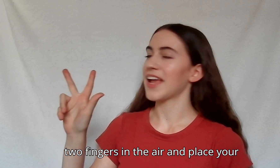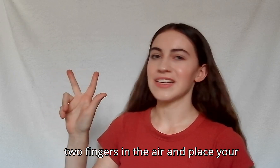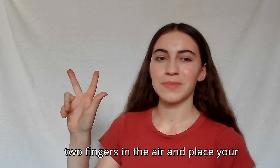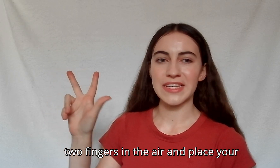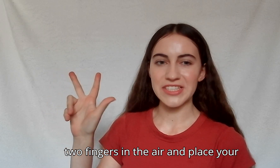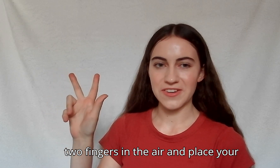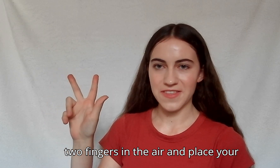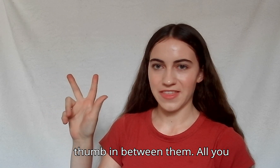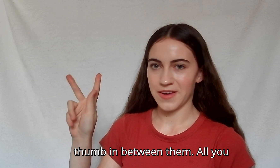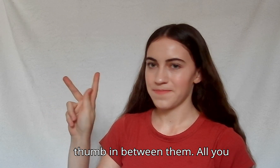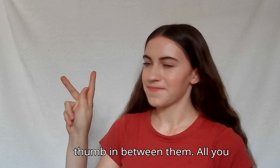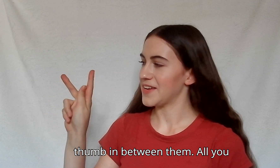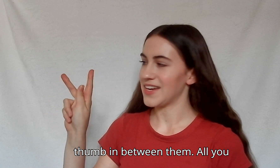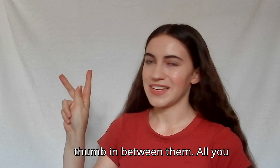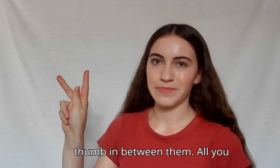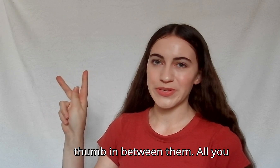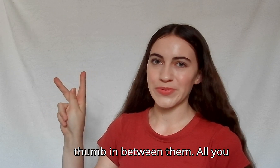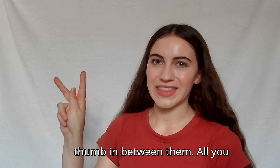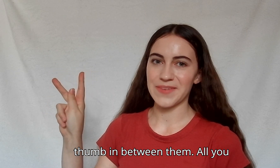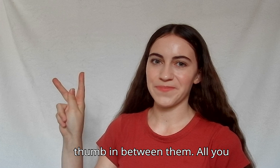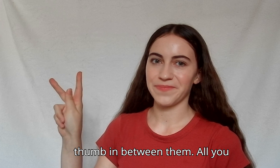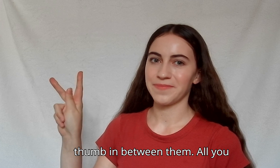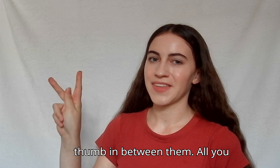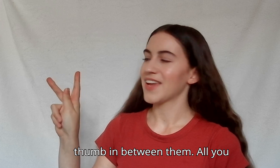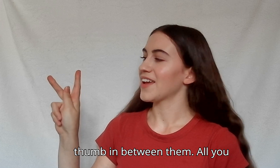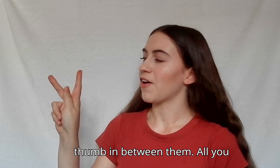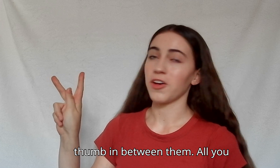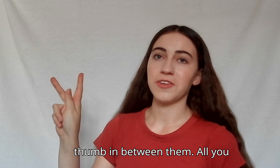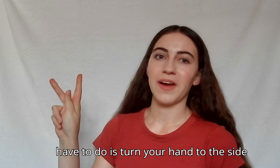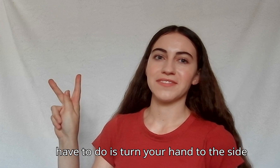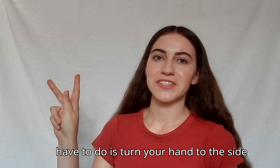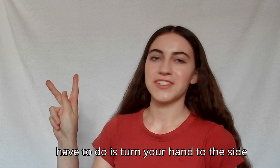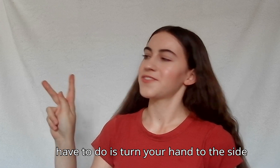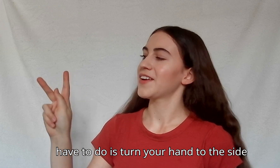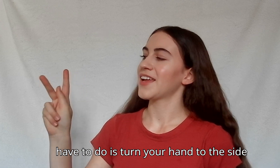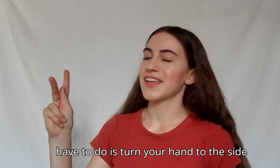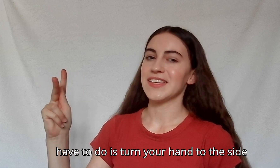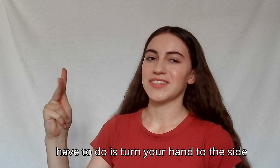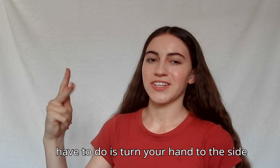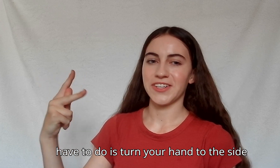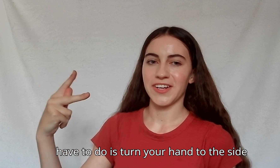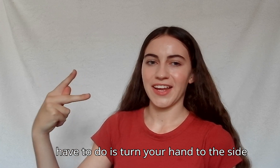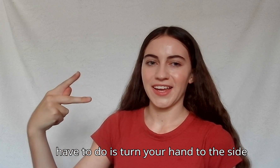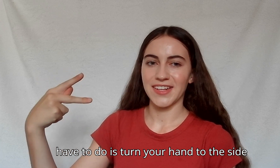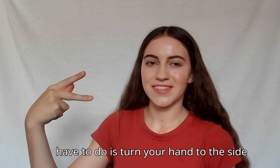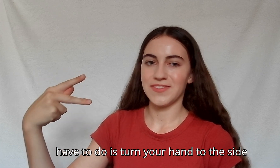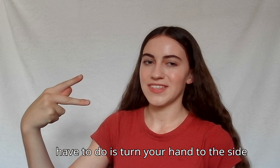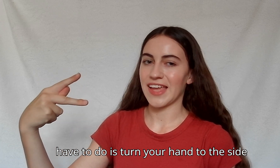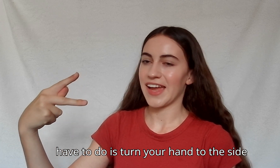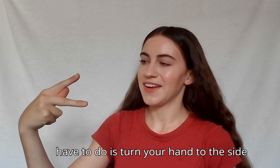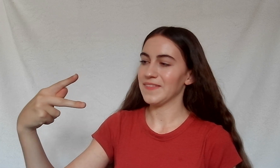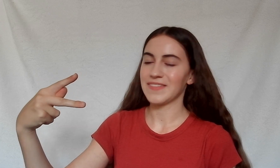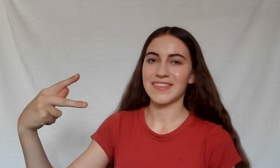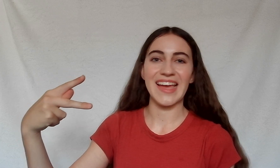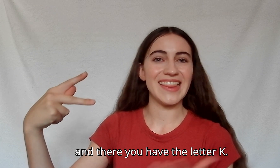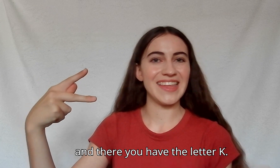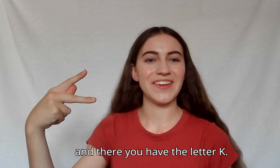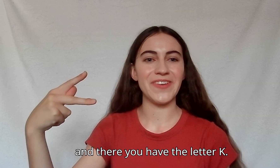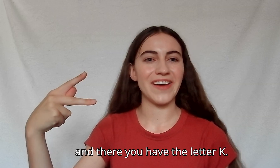and place your thumb in between them. All you have to do is turn your hand to the side, and there you have